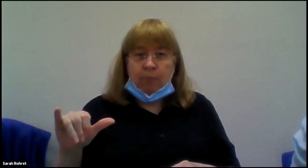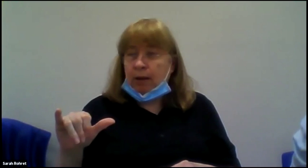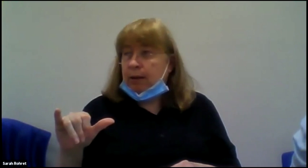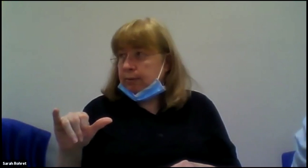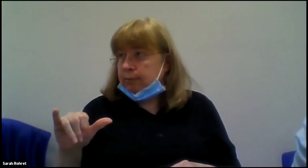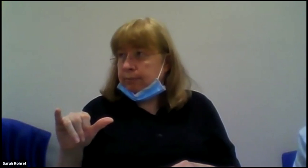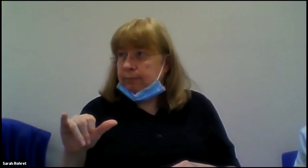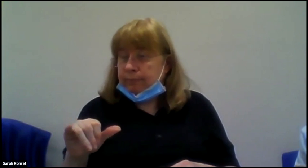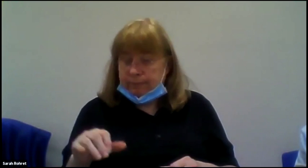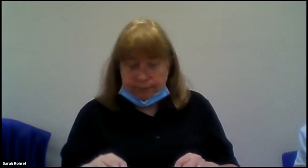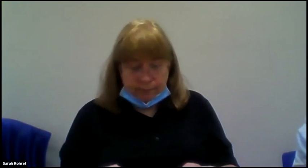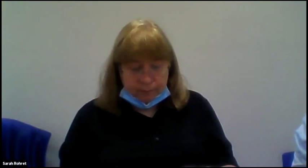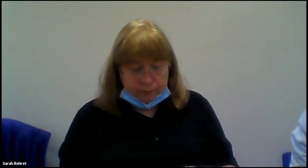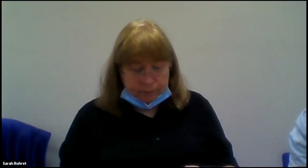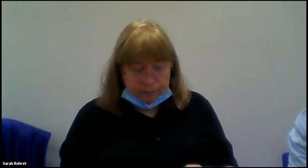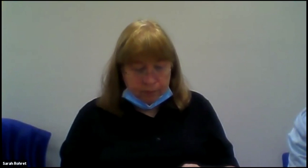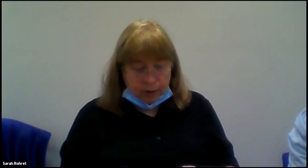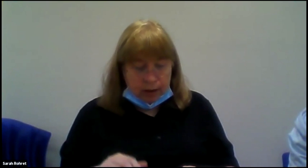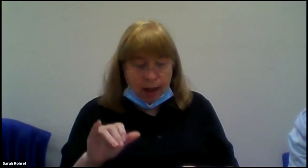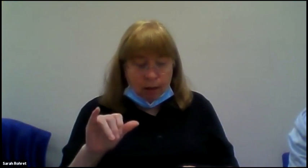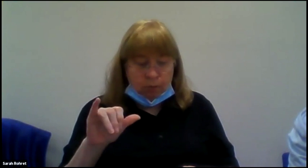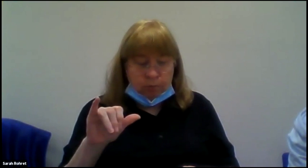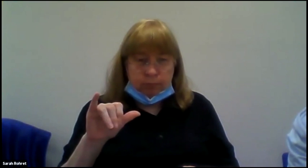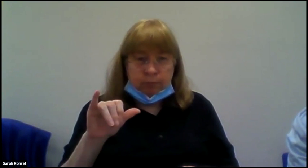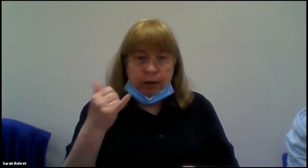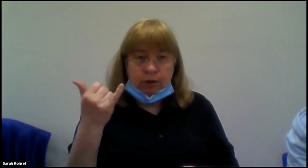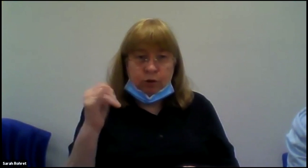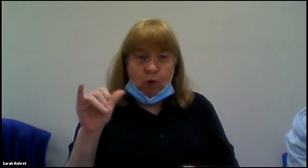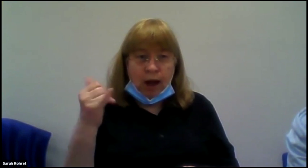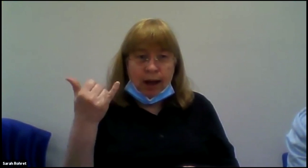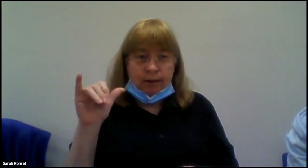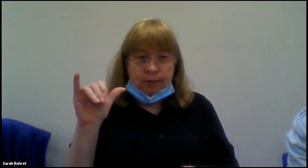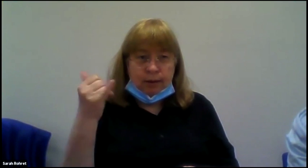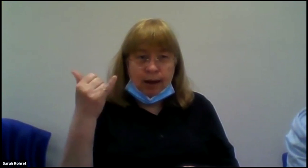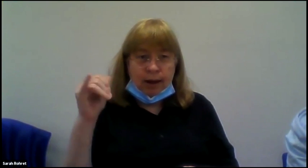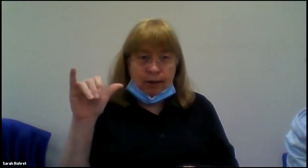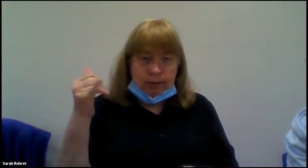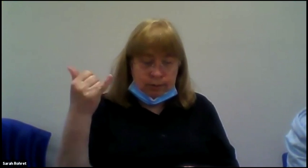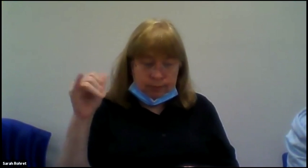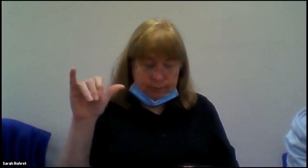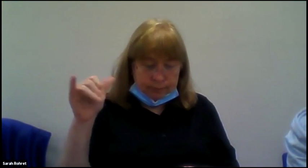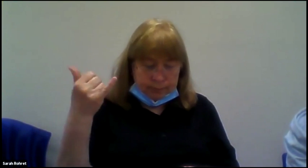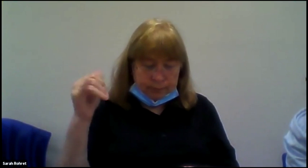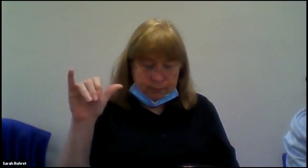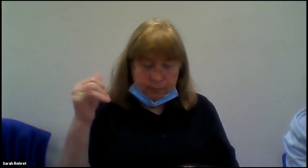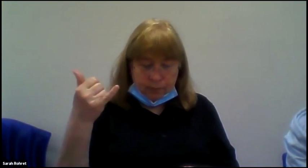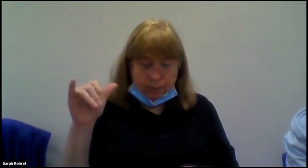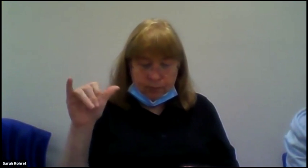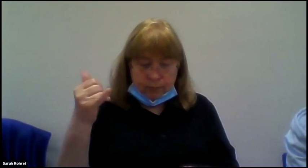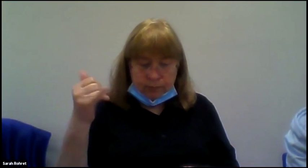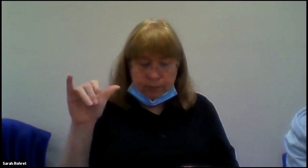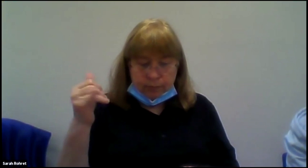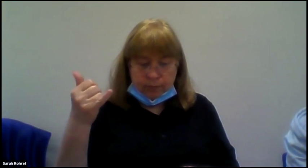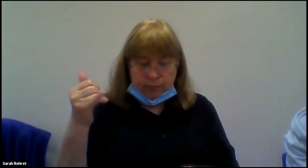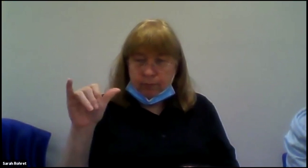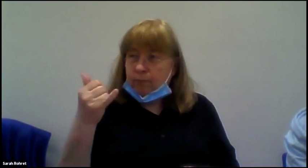spell it. Okay. Yellow is your Y hand. It doesn't mean hang